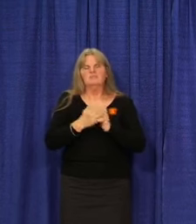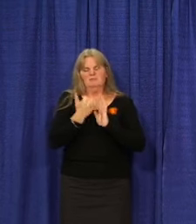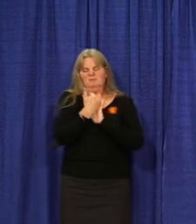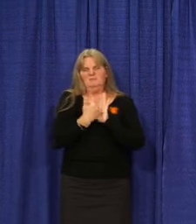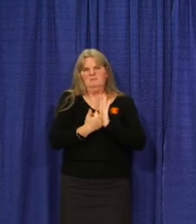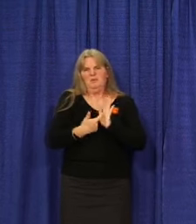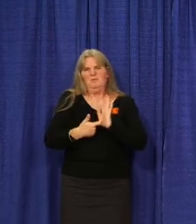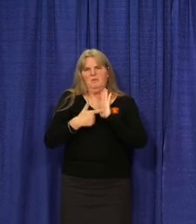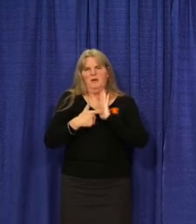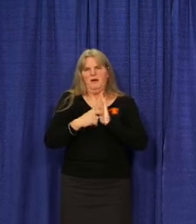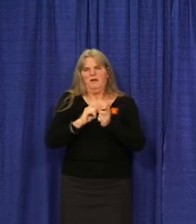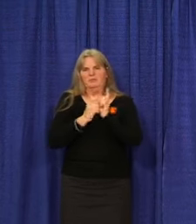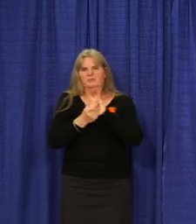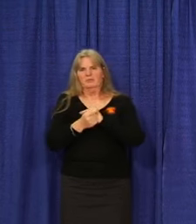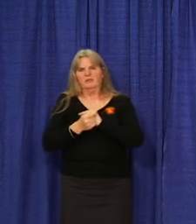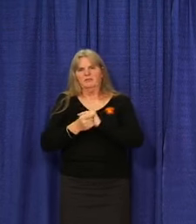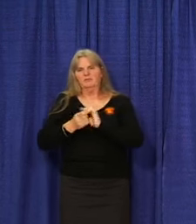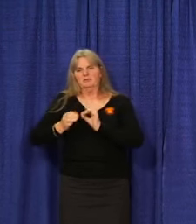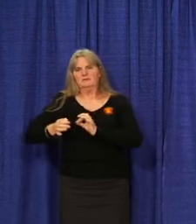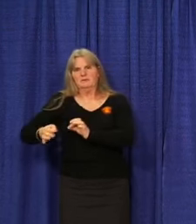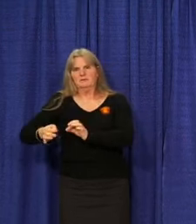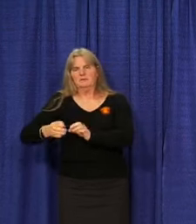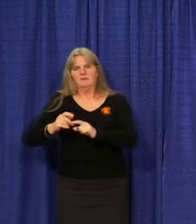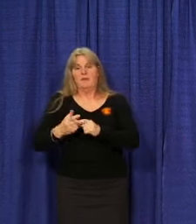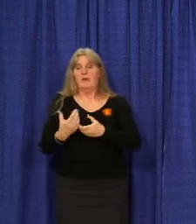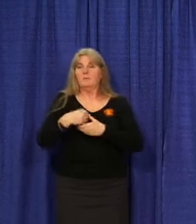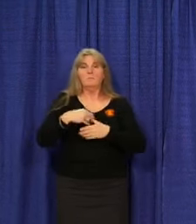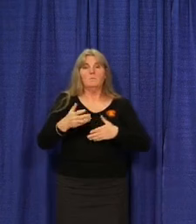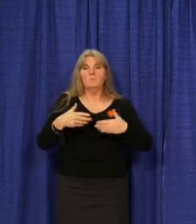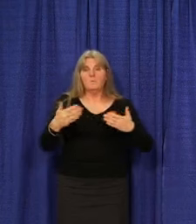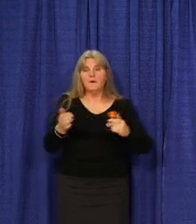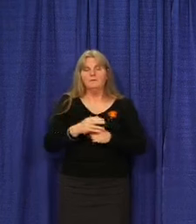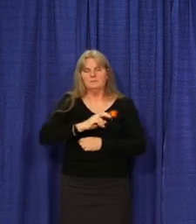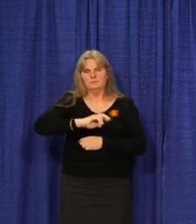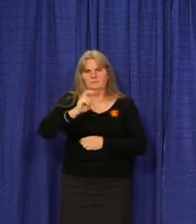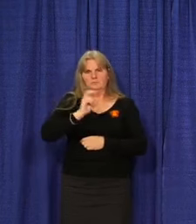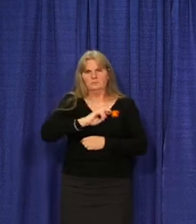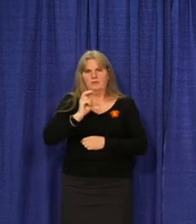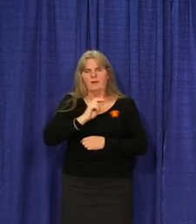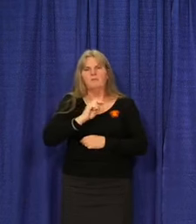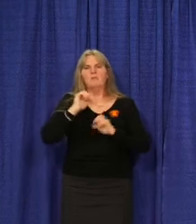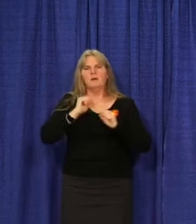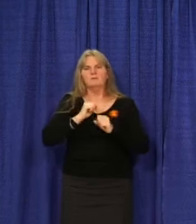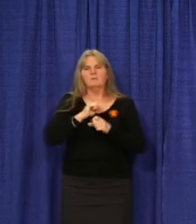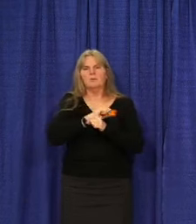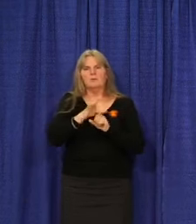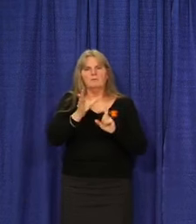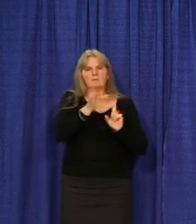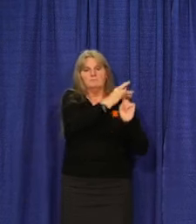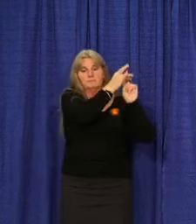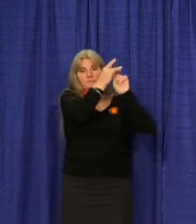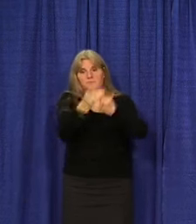of criteria, and that includes, of course, the travel importation risk.